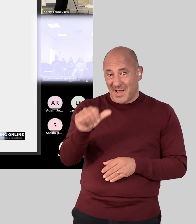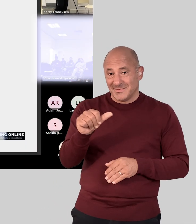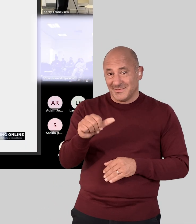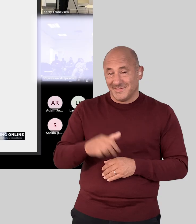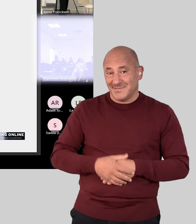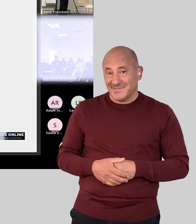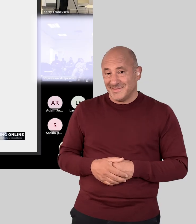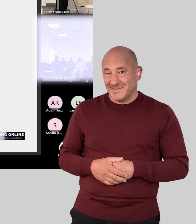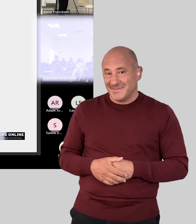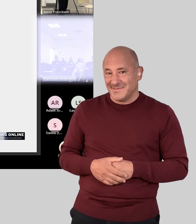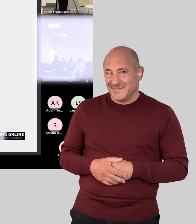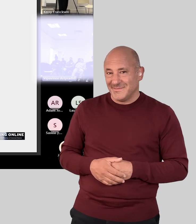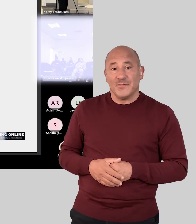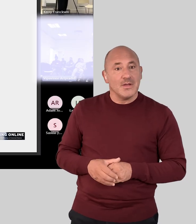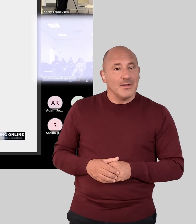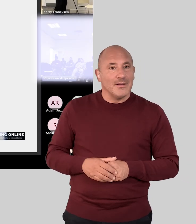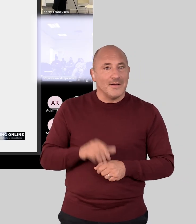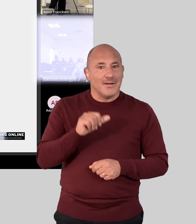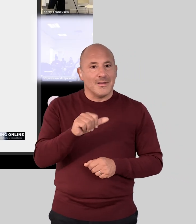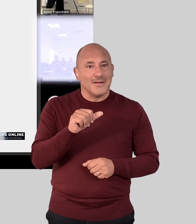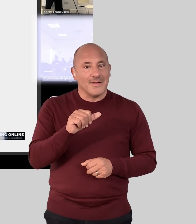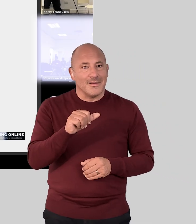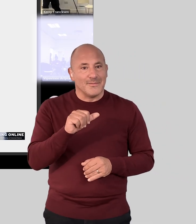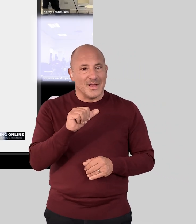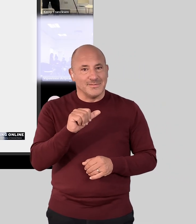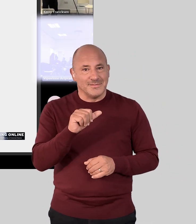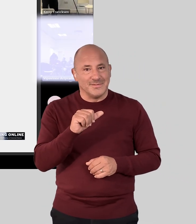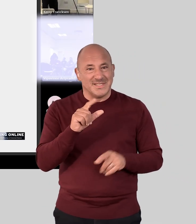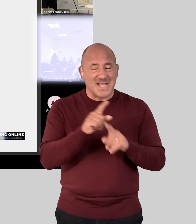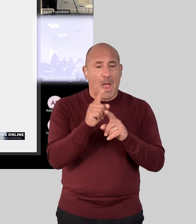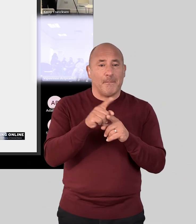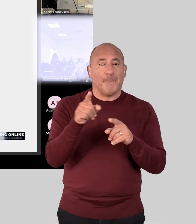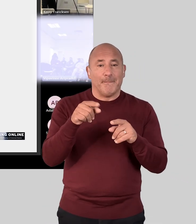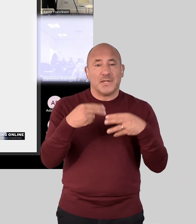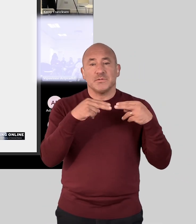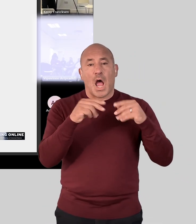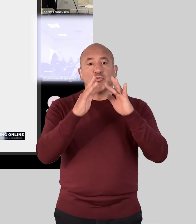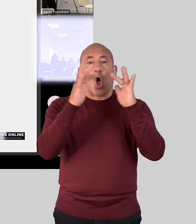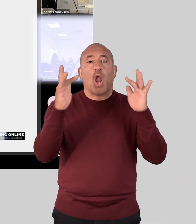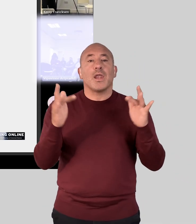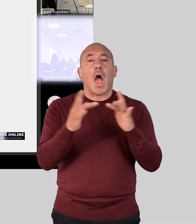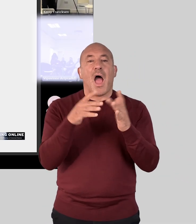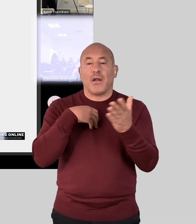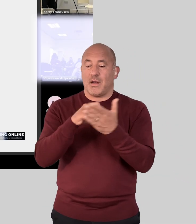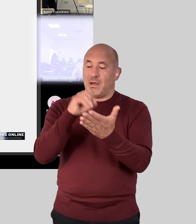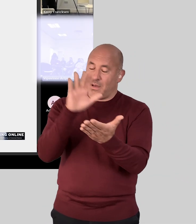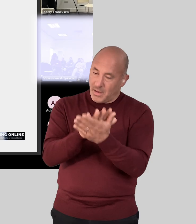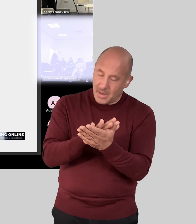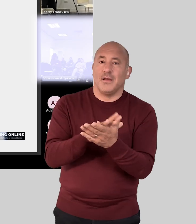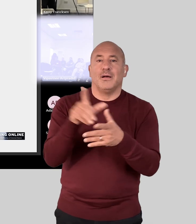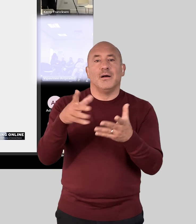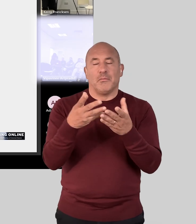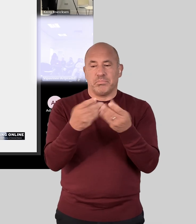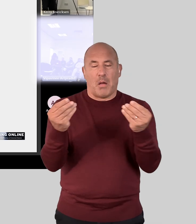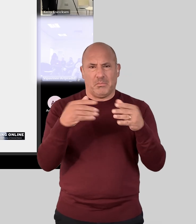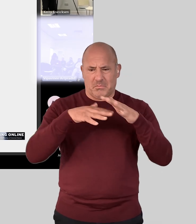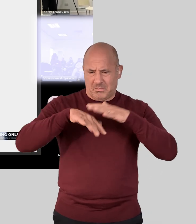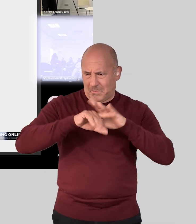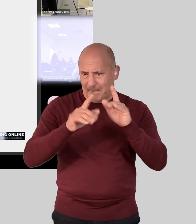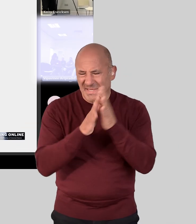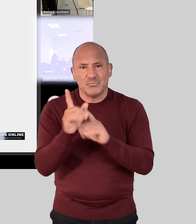Loss of cultural context. So yeah, we've kind of we've seen some of how that happens in the circle. Examples. Yeah,